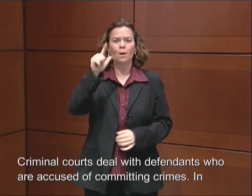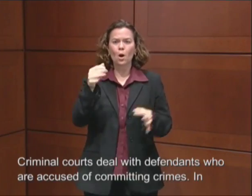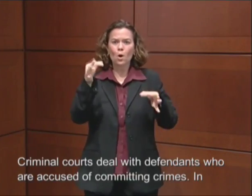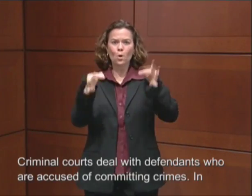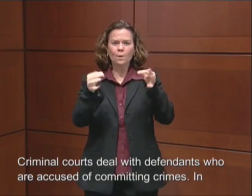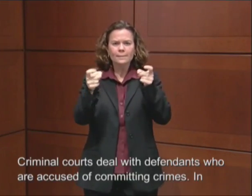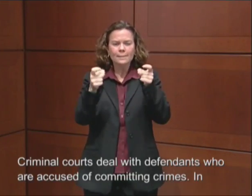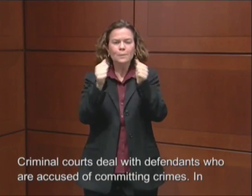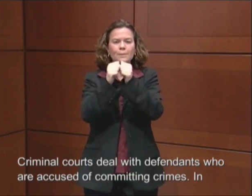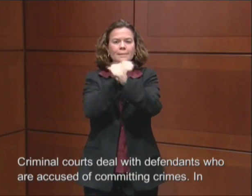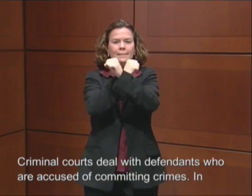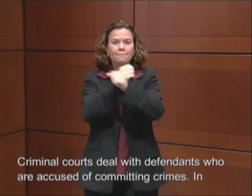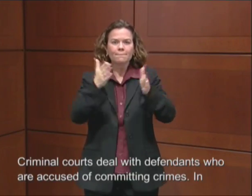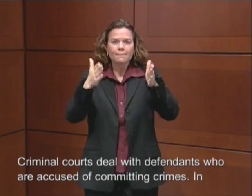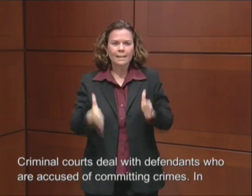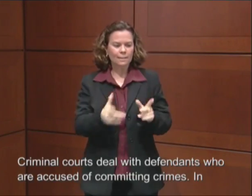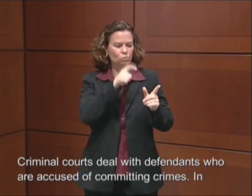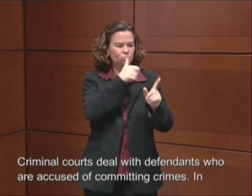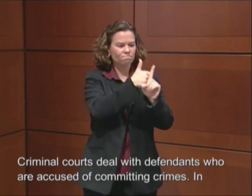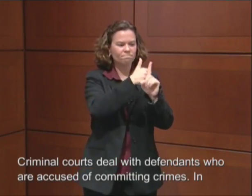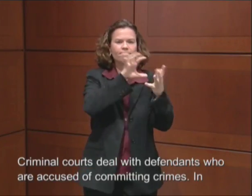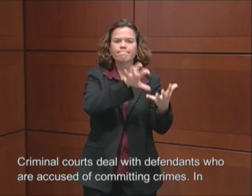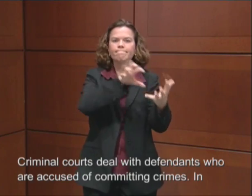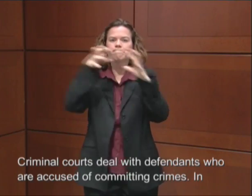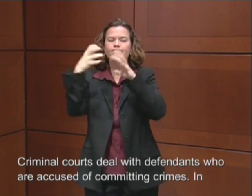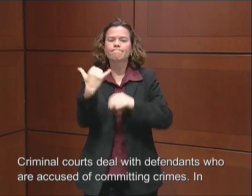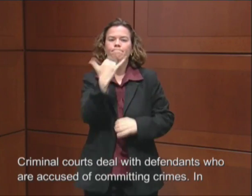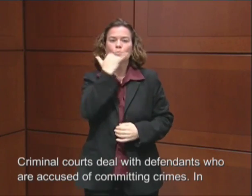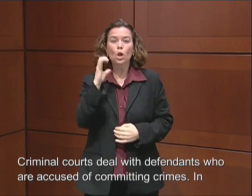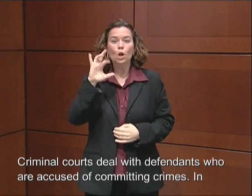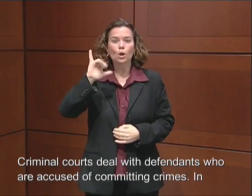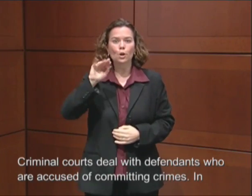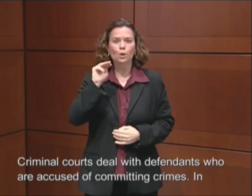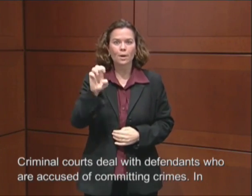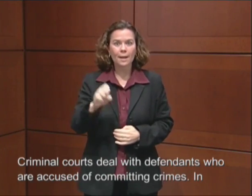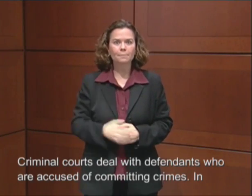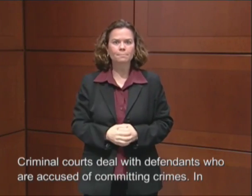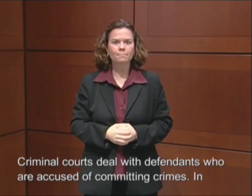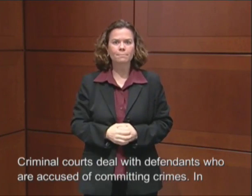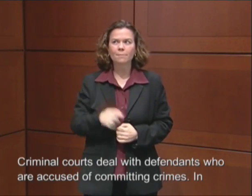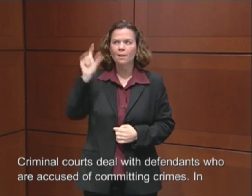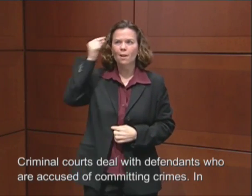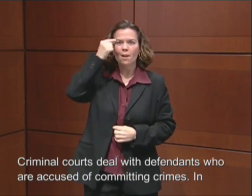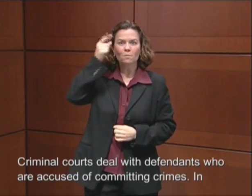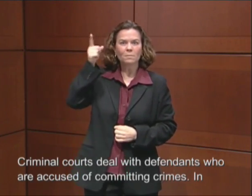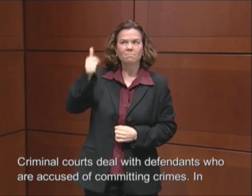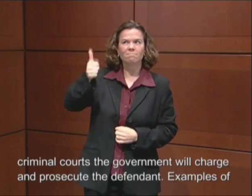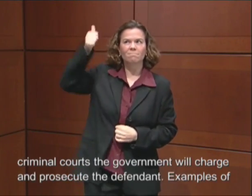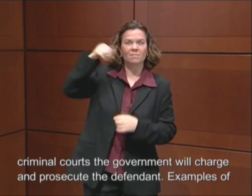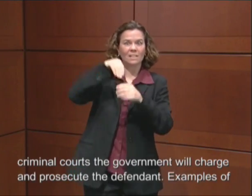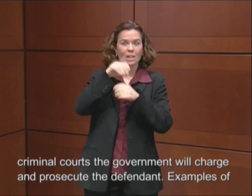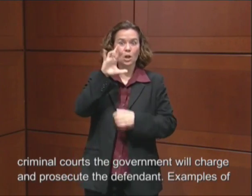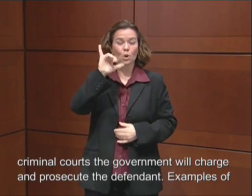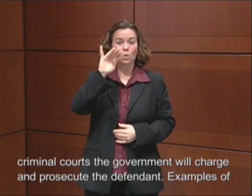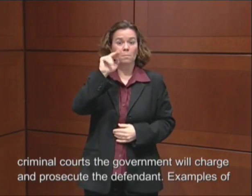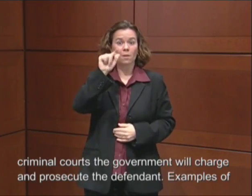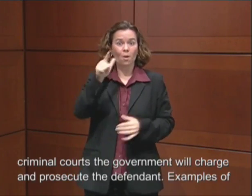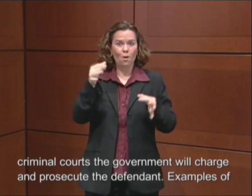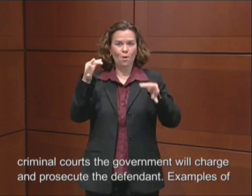Criminal courts deal with defendants who are accused of committing crimes. In criminal courts, the government will charge and